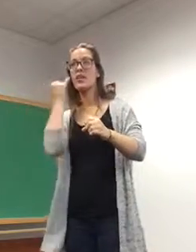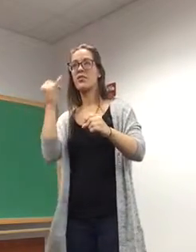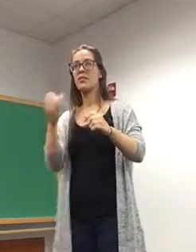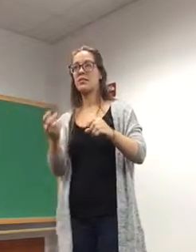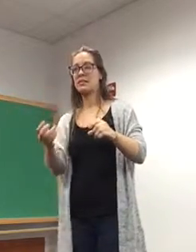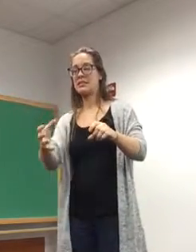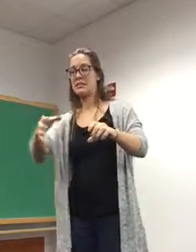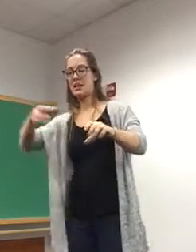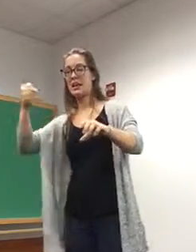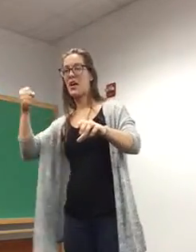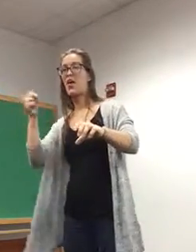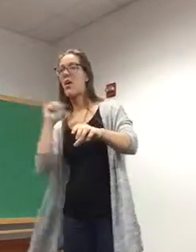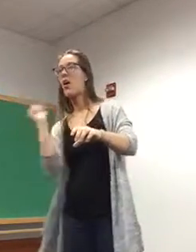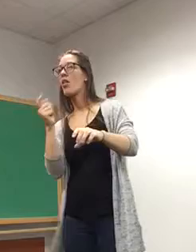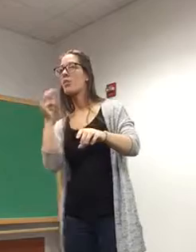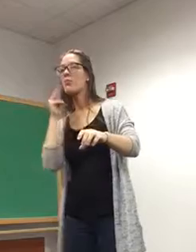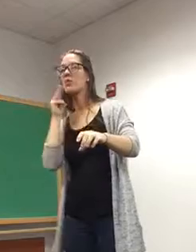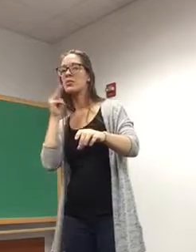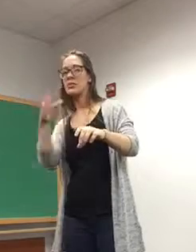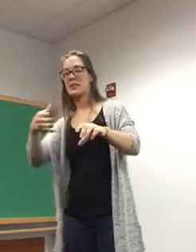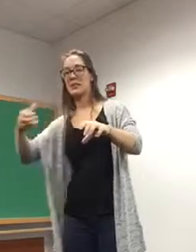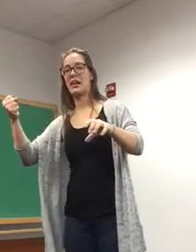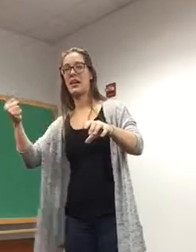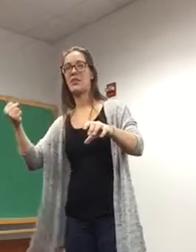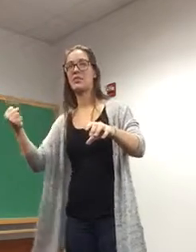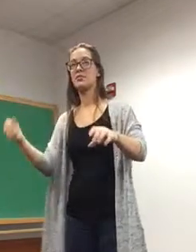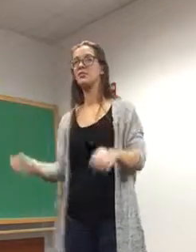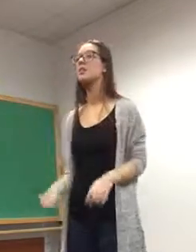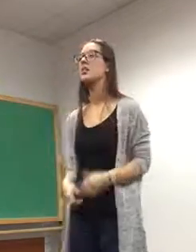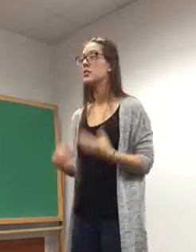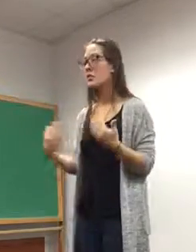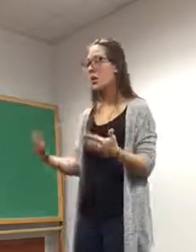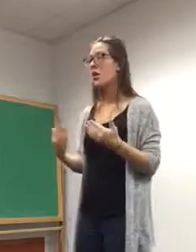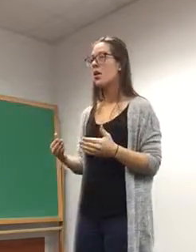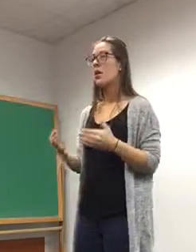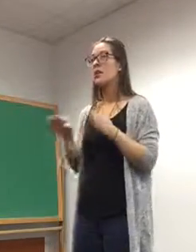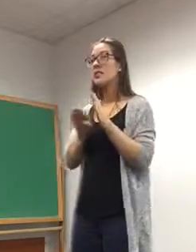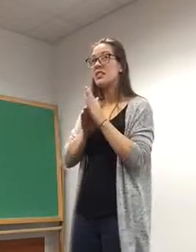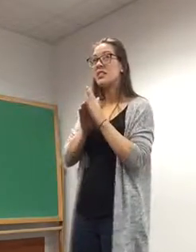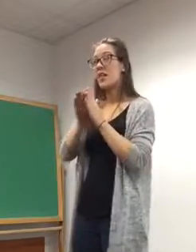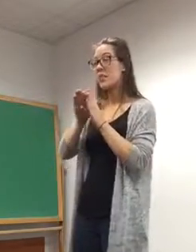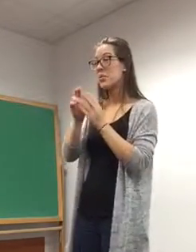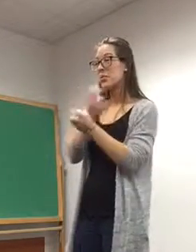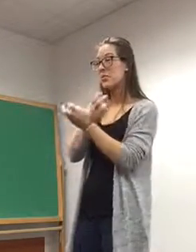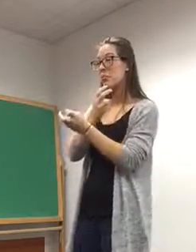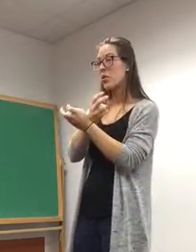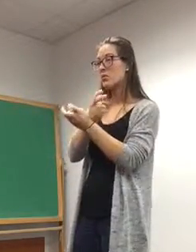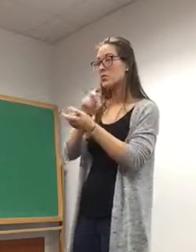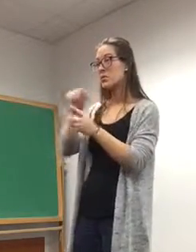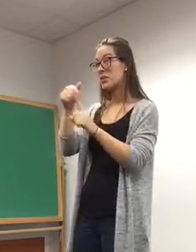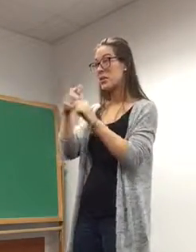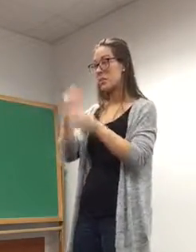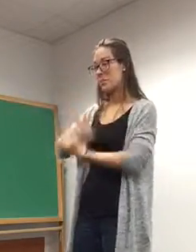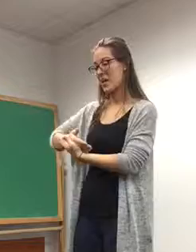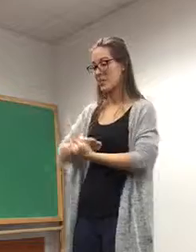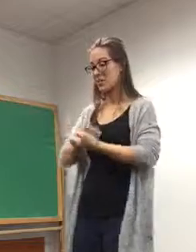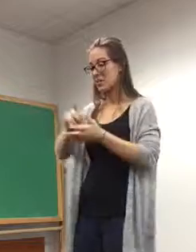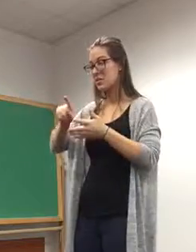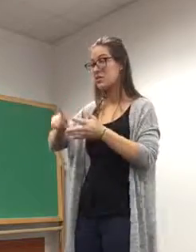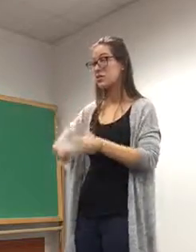break. So, developing bones, most of us start out, all the babies, excuse me, start out with cartilage. Mostly the body's made up of